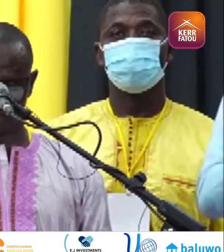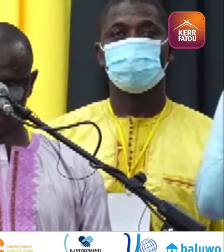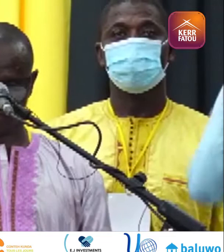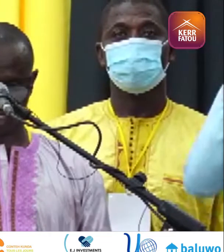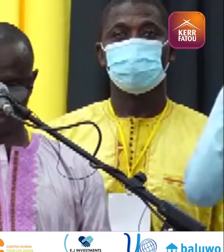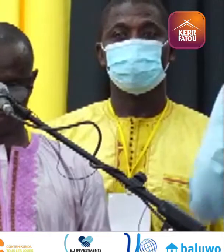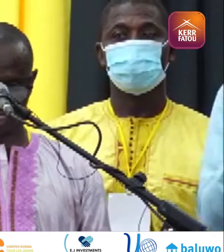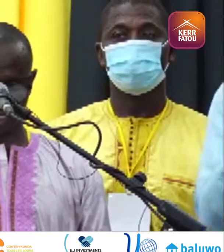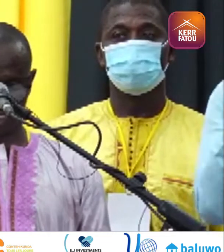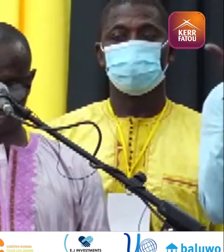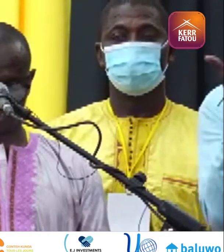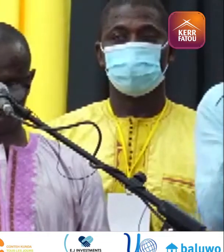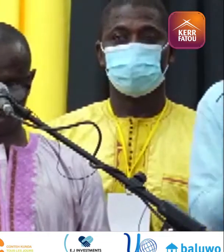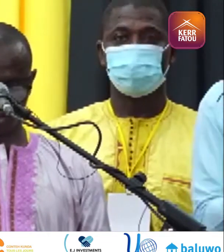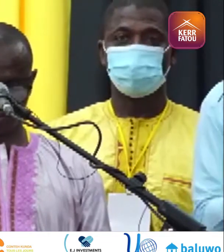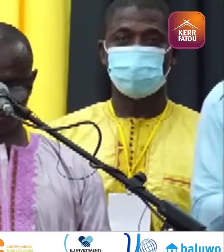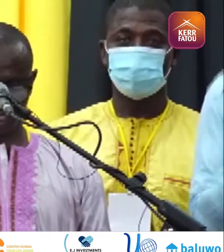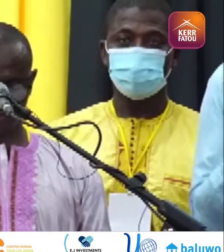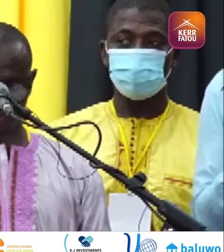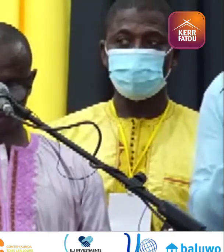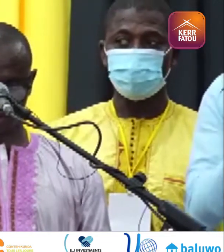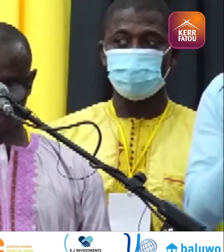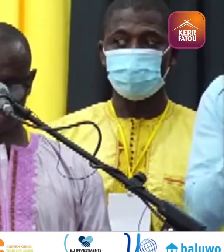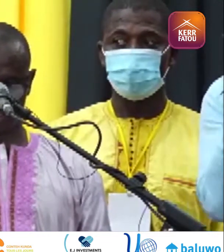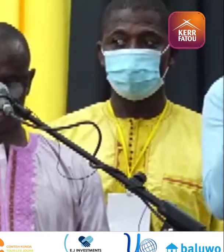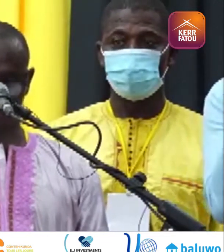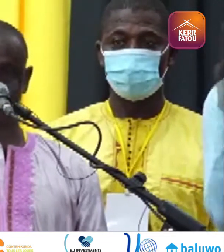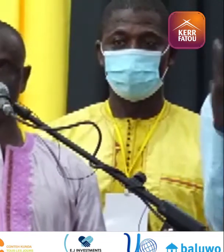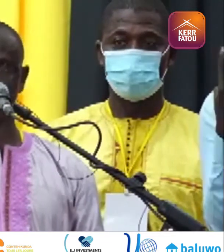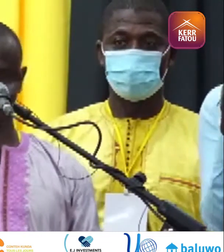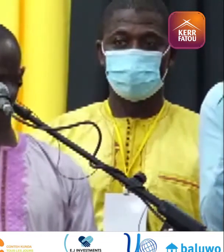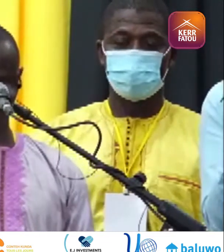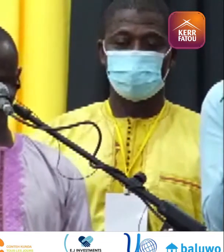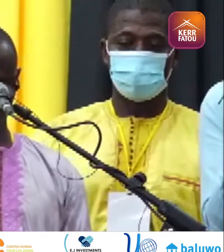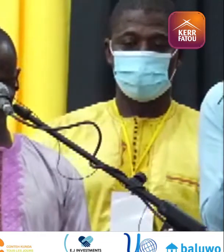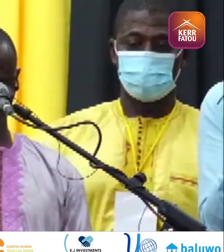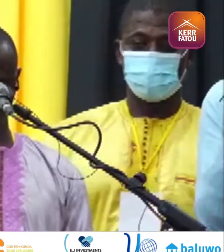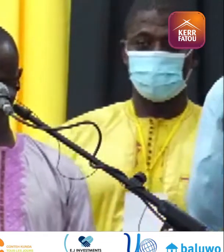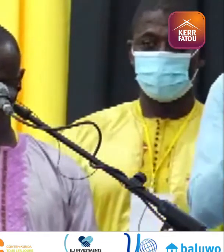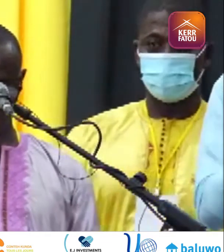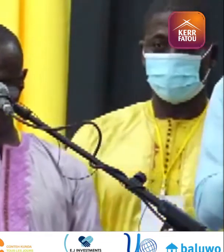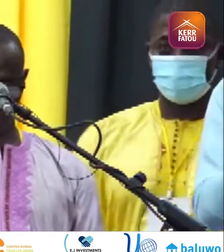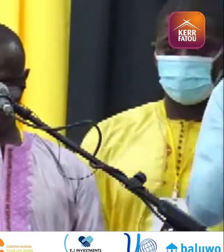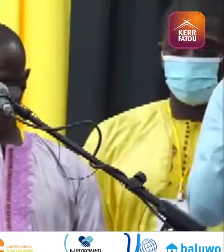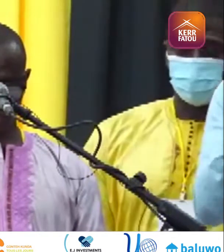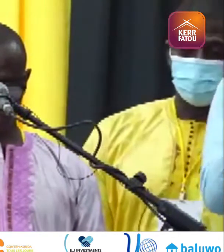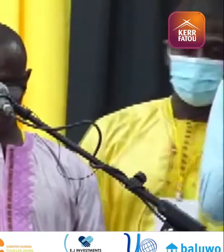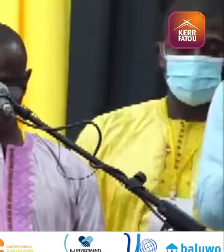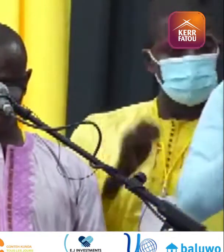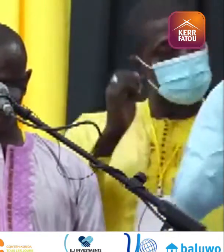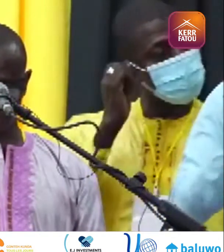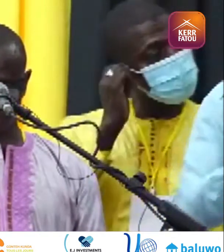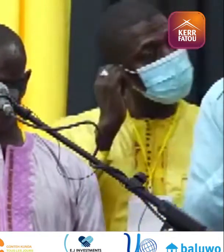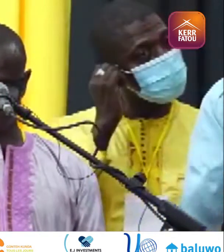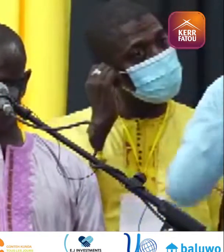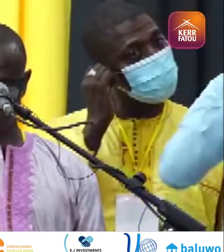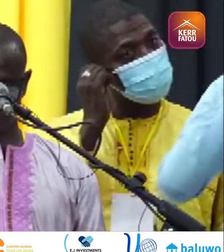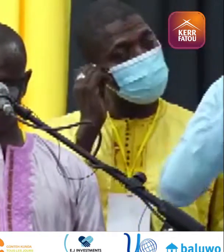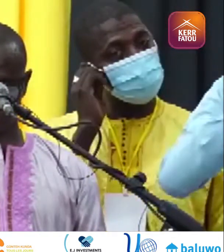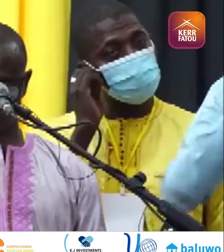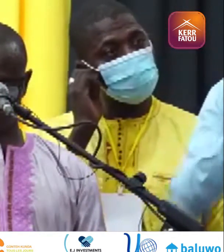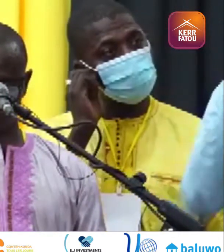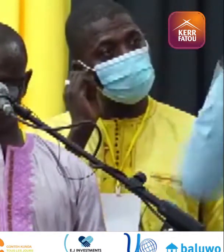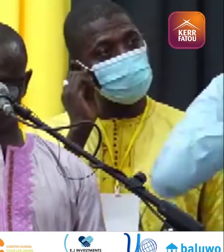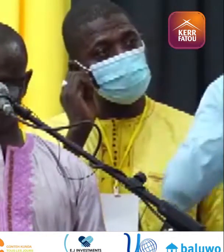paragraph 15, as 5-2, Deputy Administrative Secretary. Article 16 of the